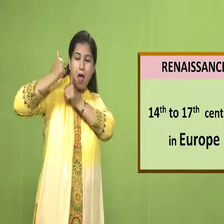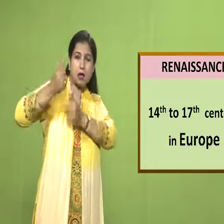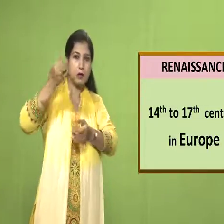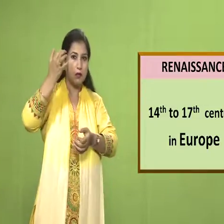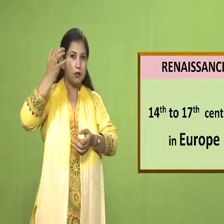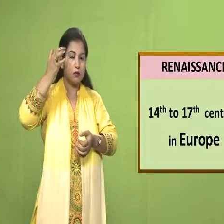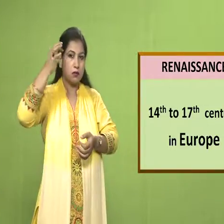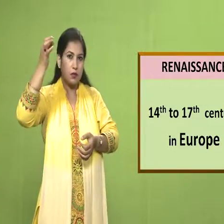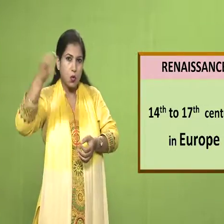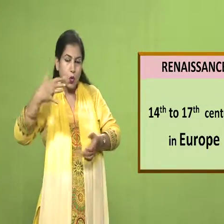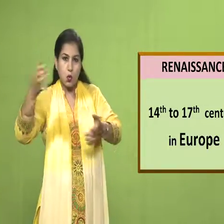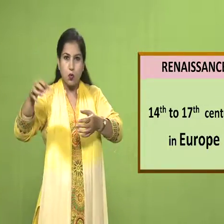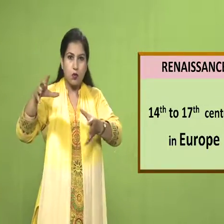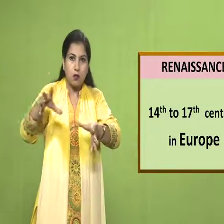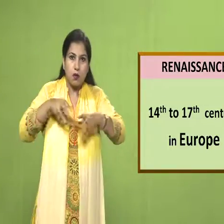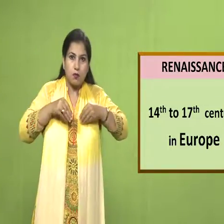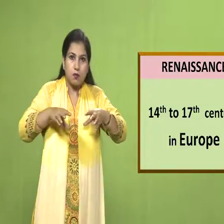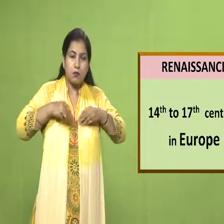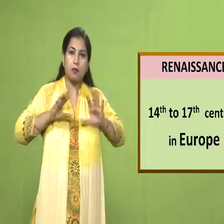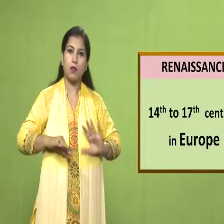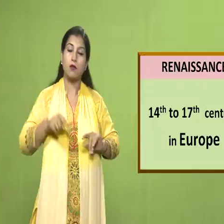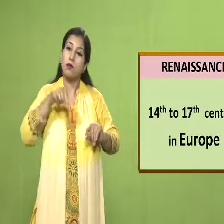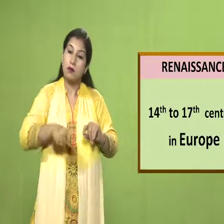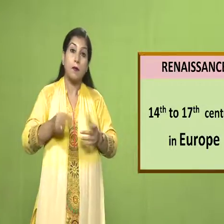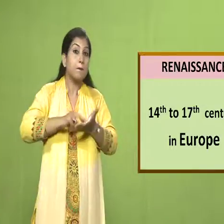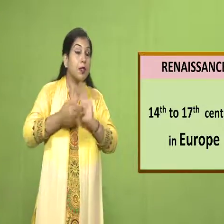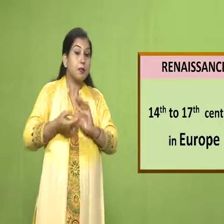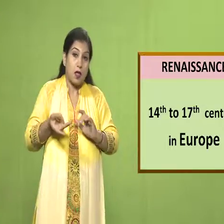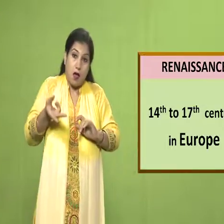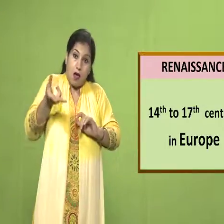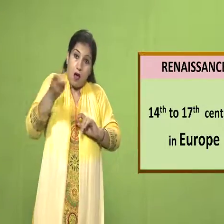Therefore, the rebirth of ancient cultures took place.